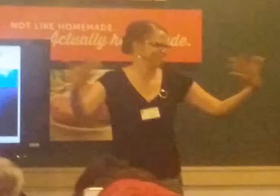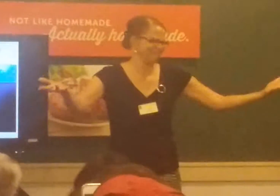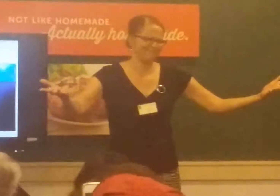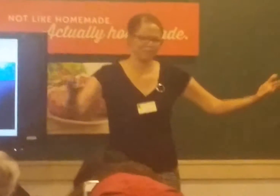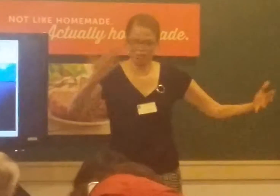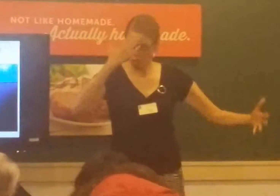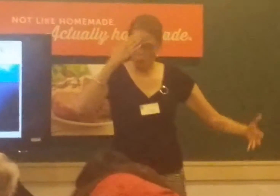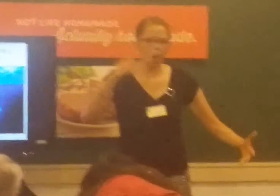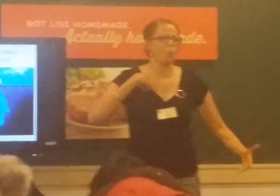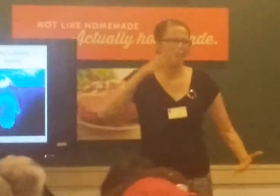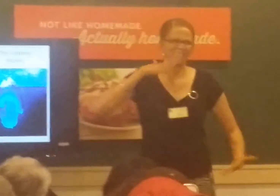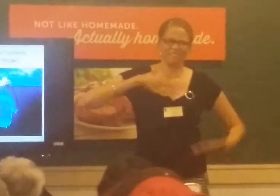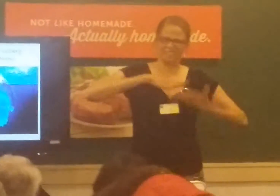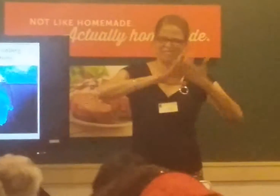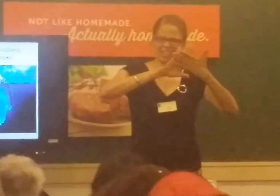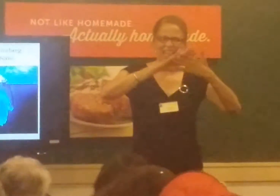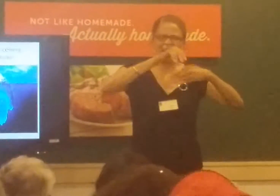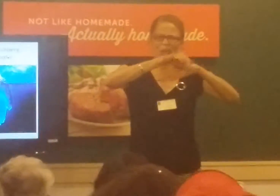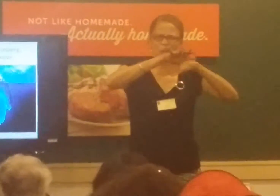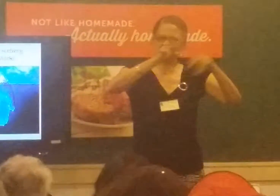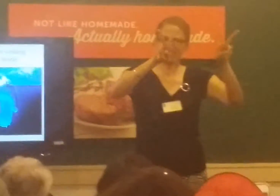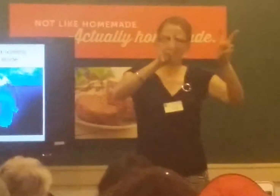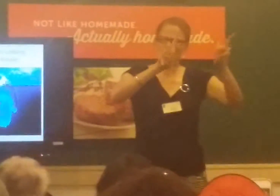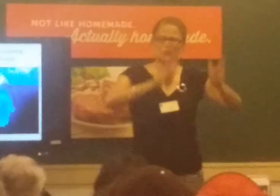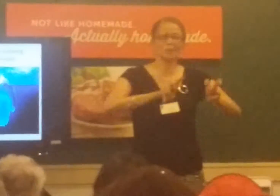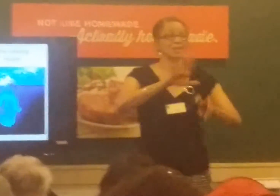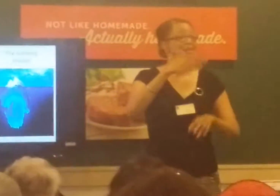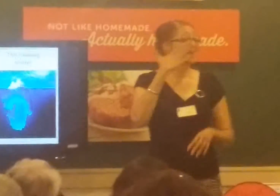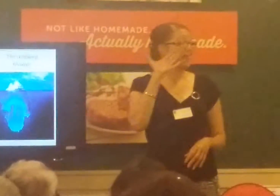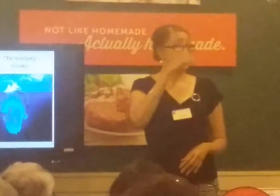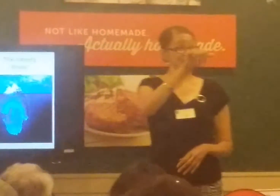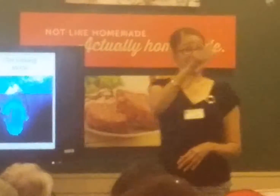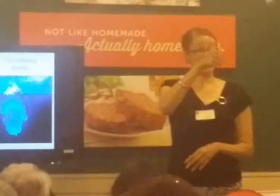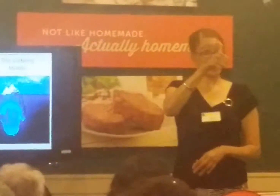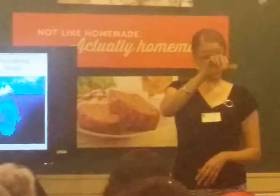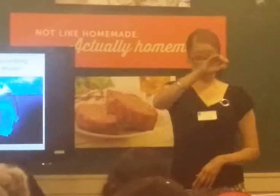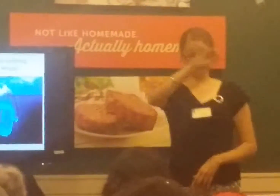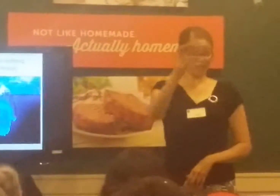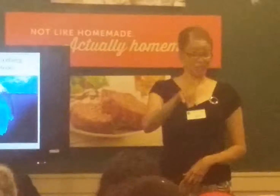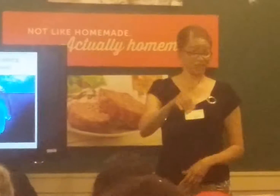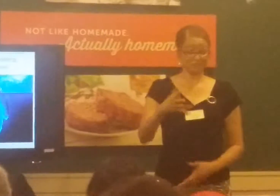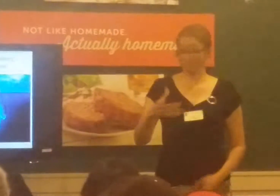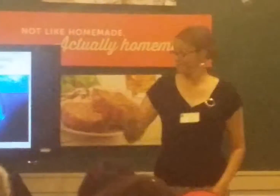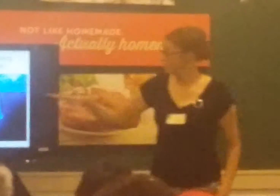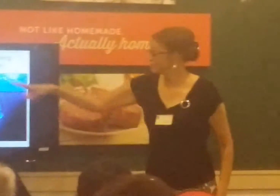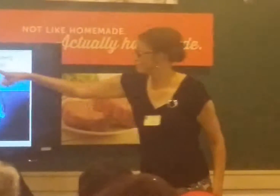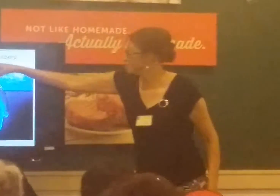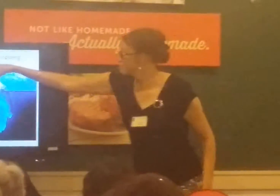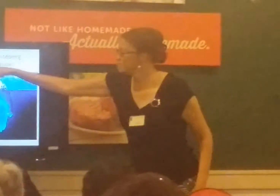Why? You know I would face the counseling issue. 10% of it